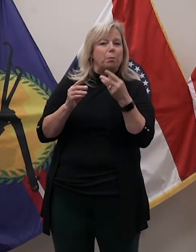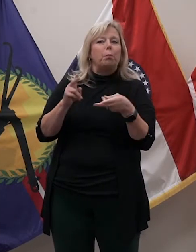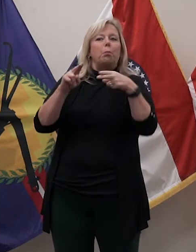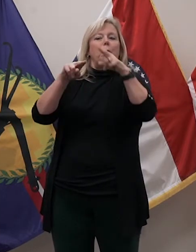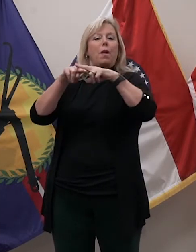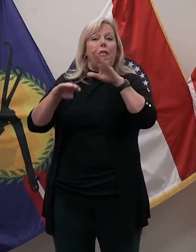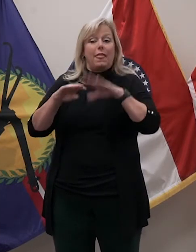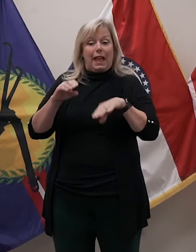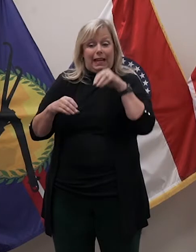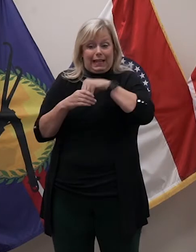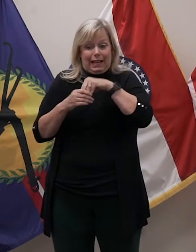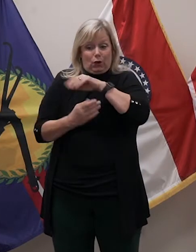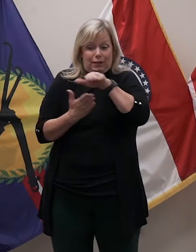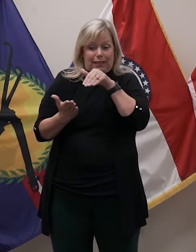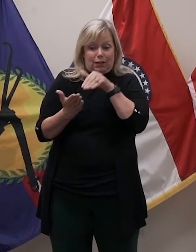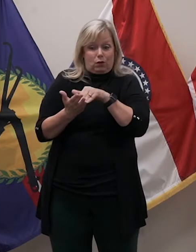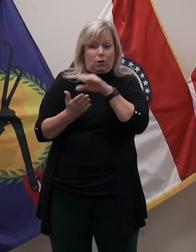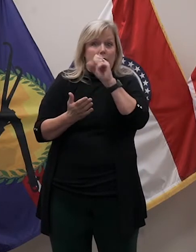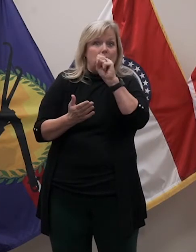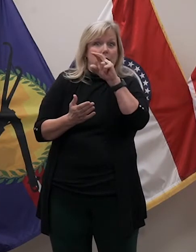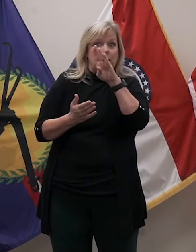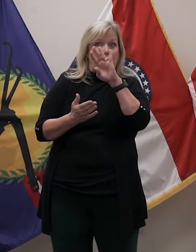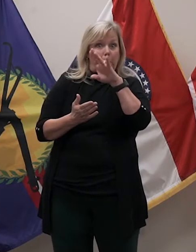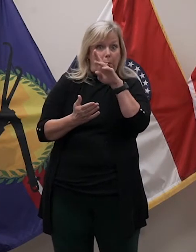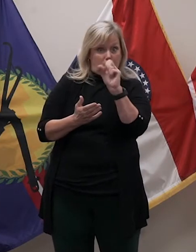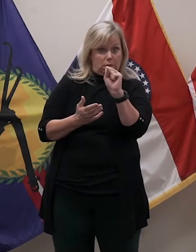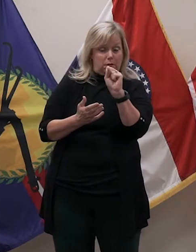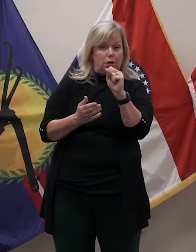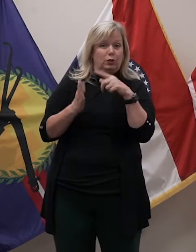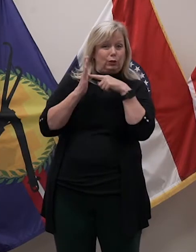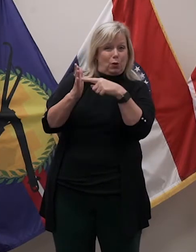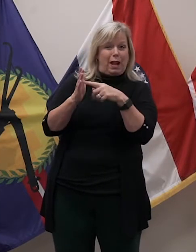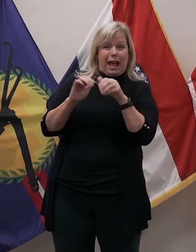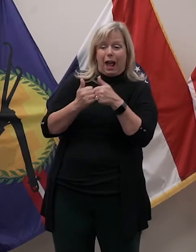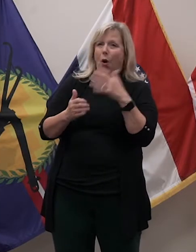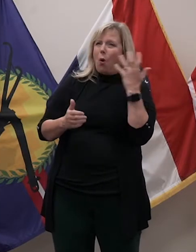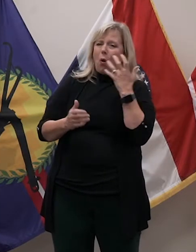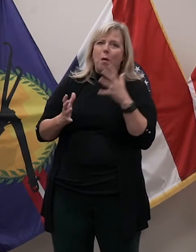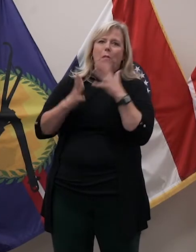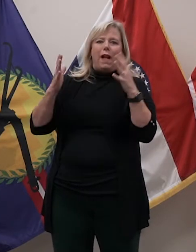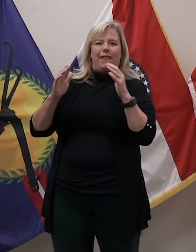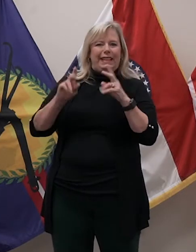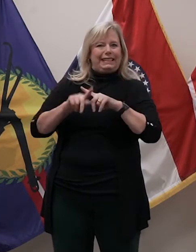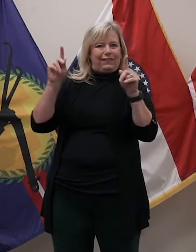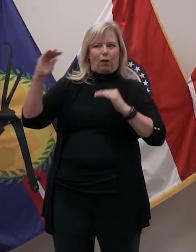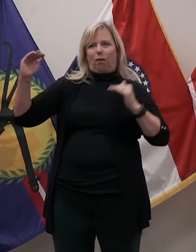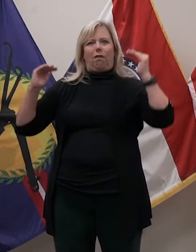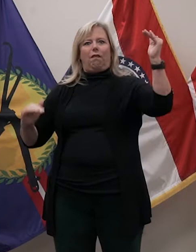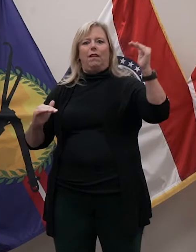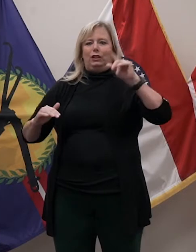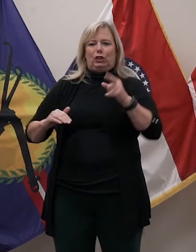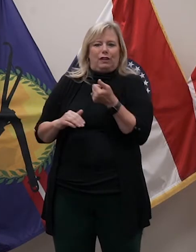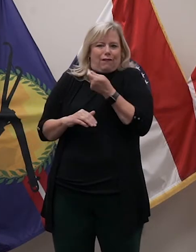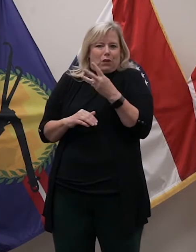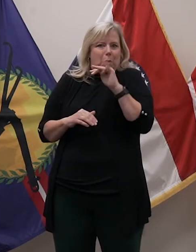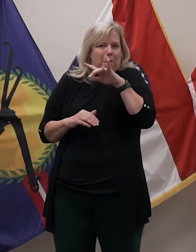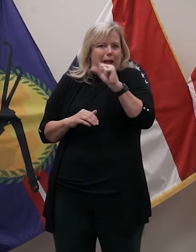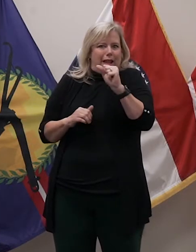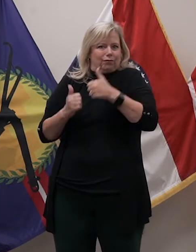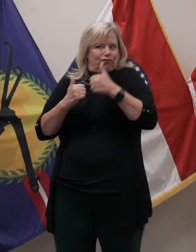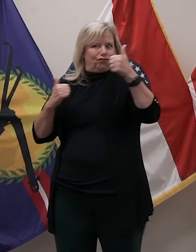inner central suburbs of St. Louis County, showing how great the disparity can be just a few miles